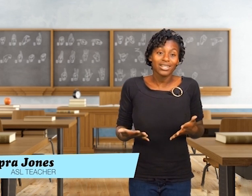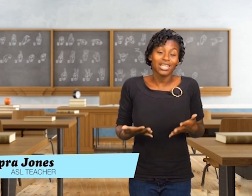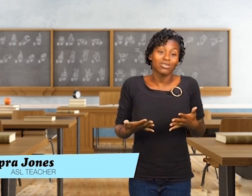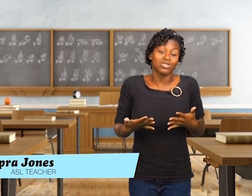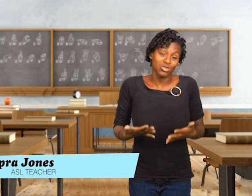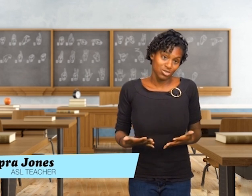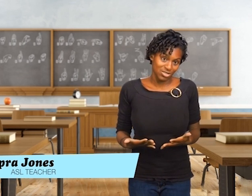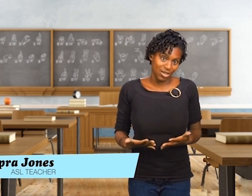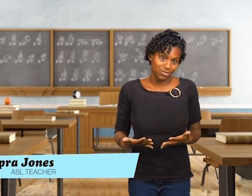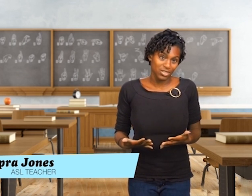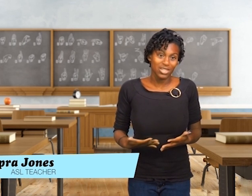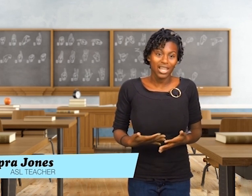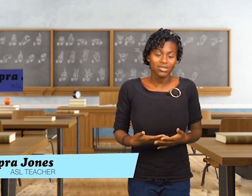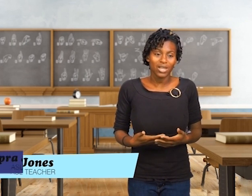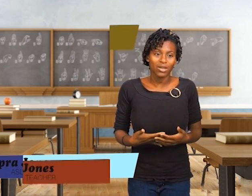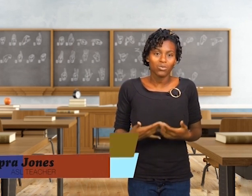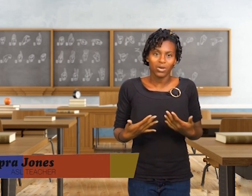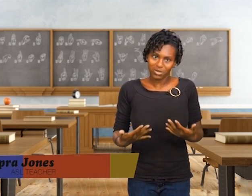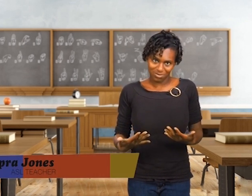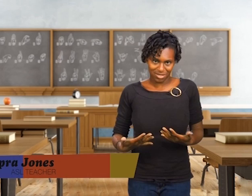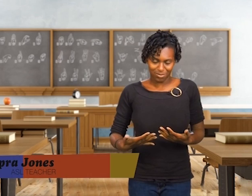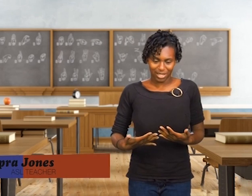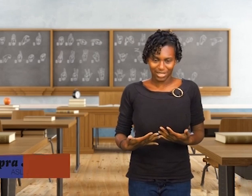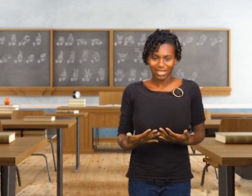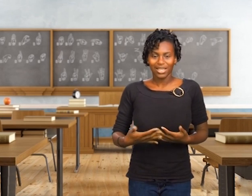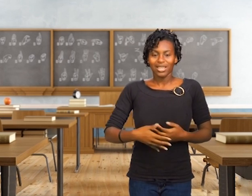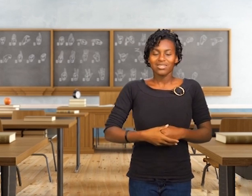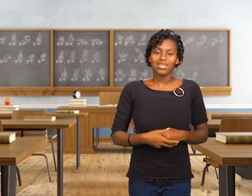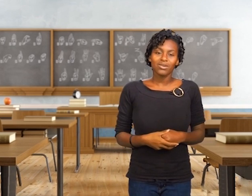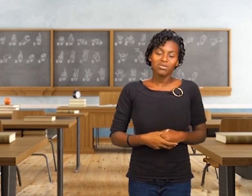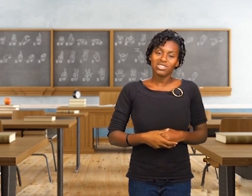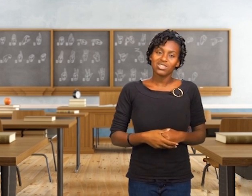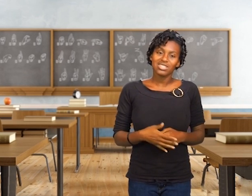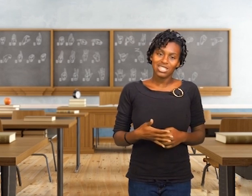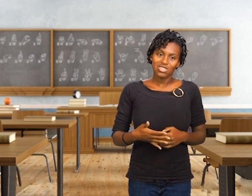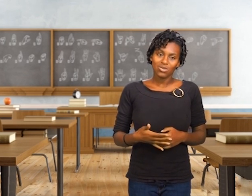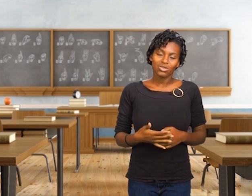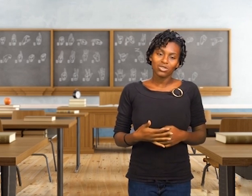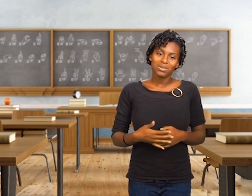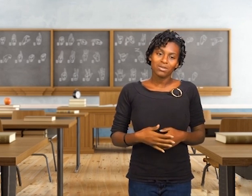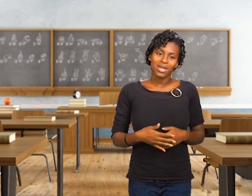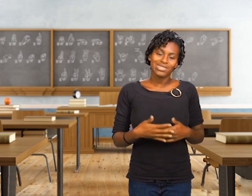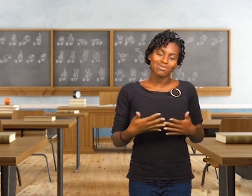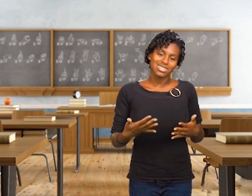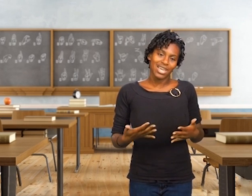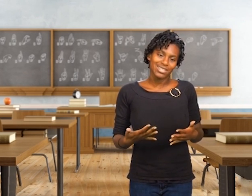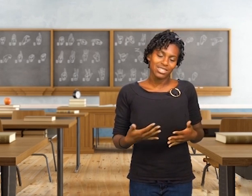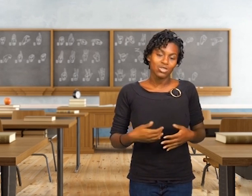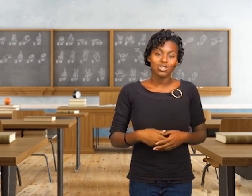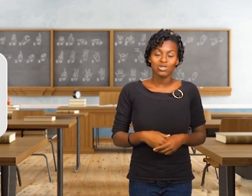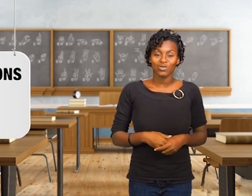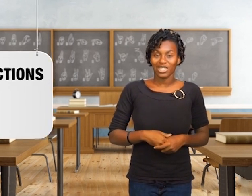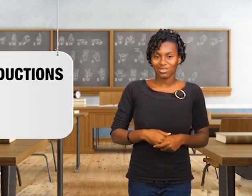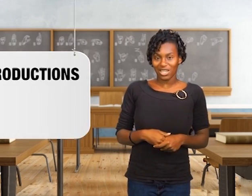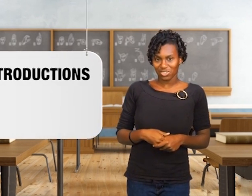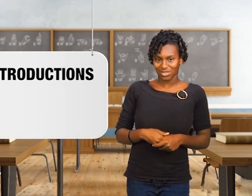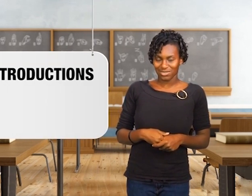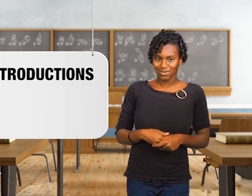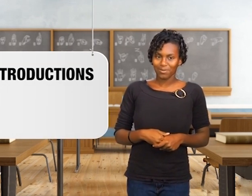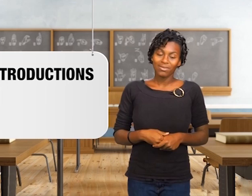to introduce yourself. You gotta know how to welcome somebody. So I'm just gonna teach you a little bit about some signs that you use for introductions.